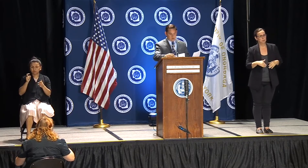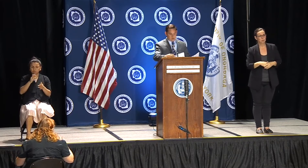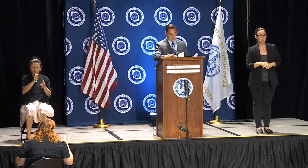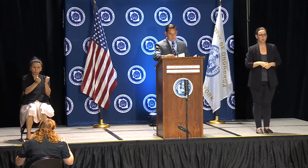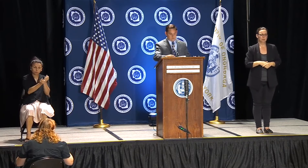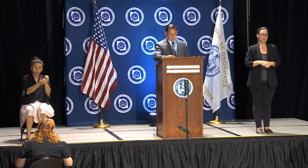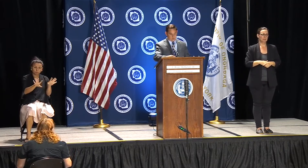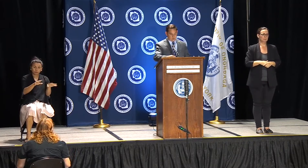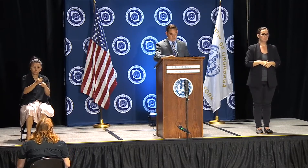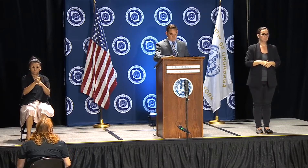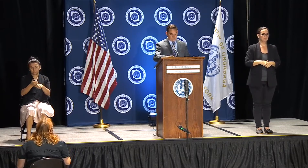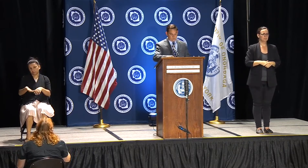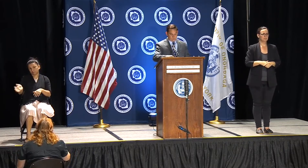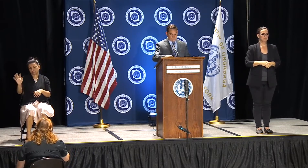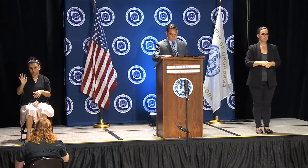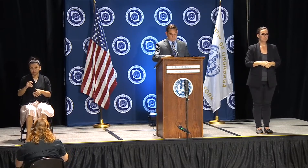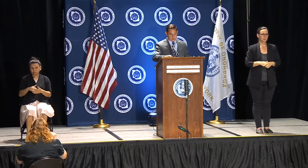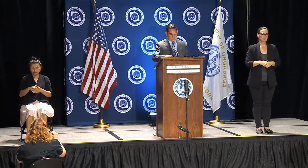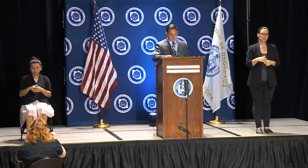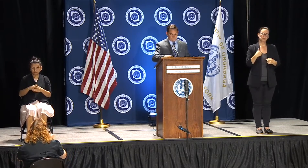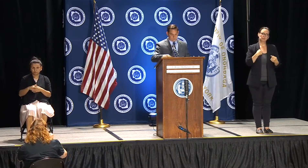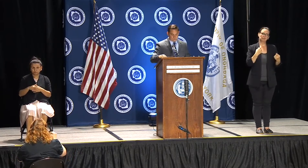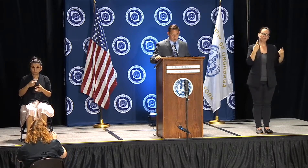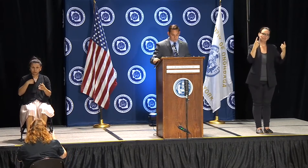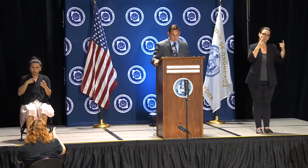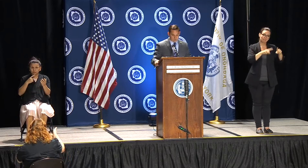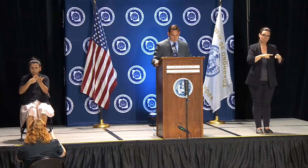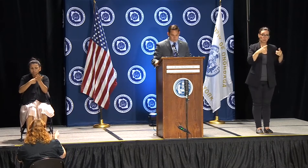a furlough agreement with the